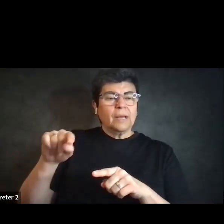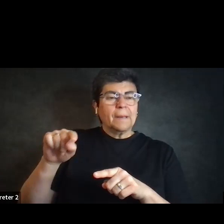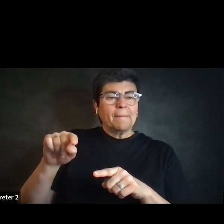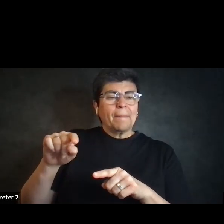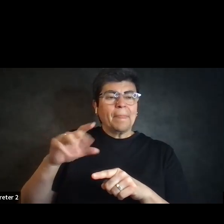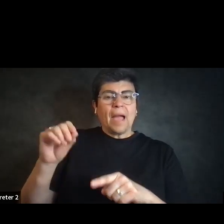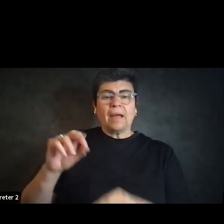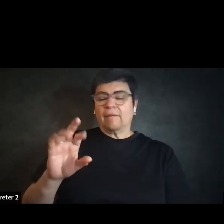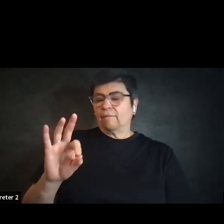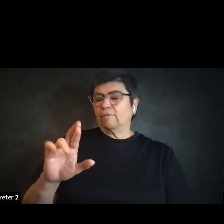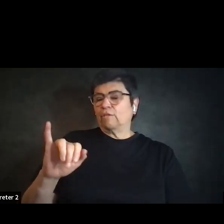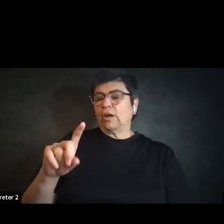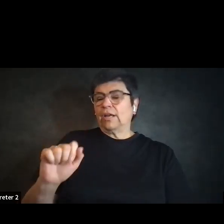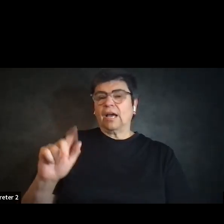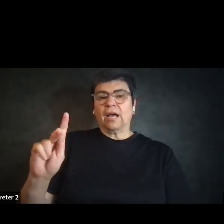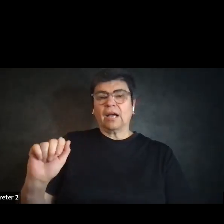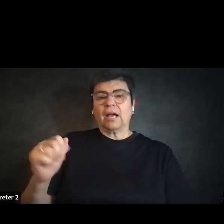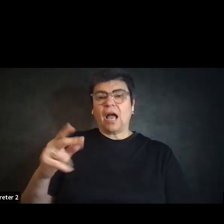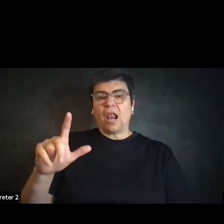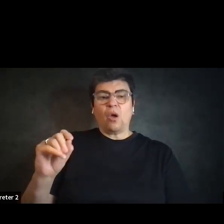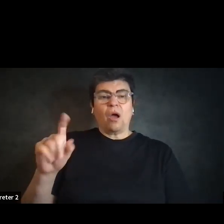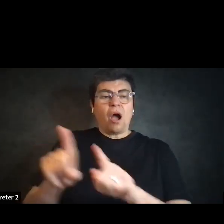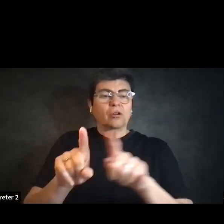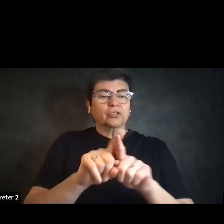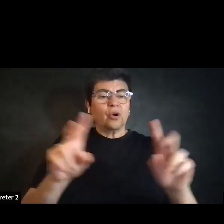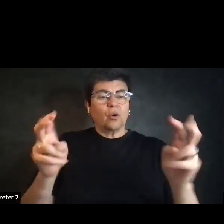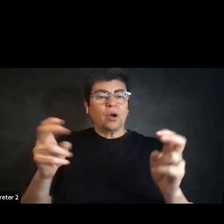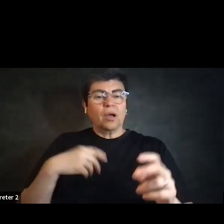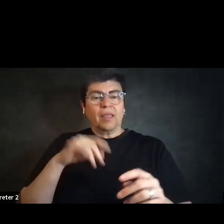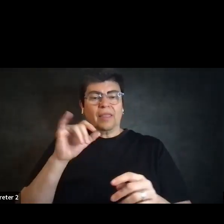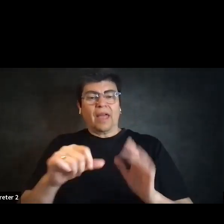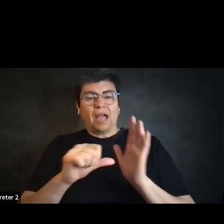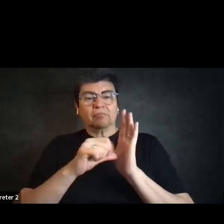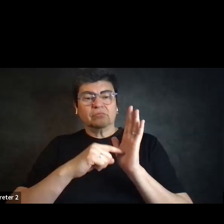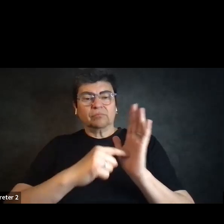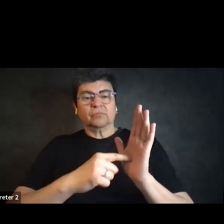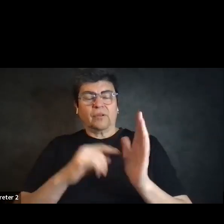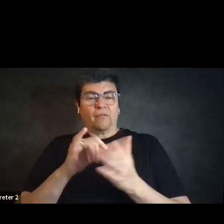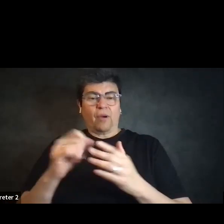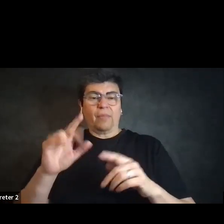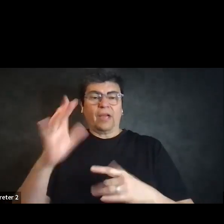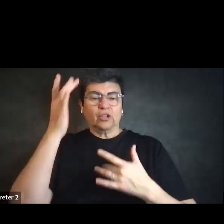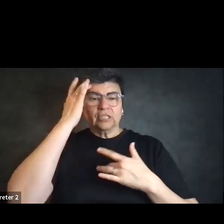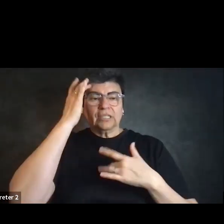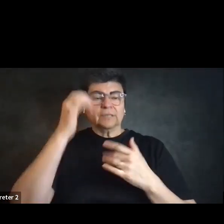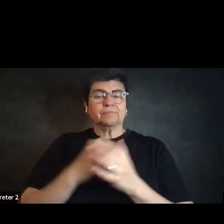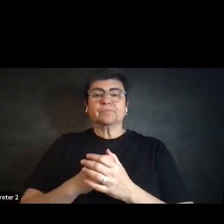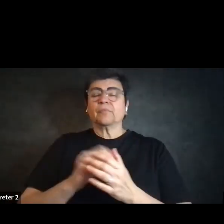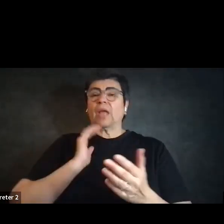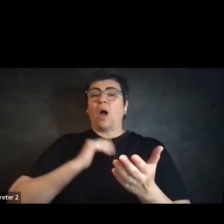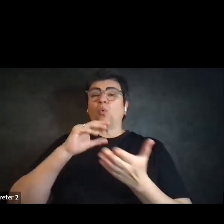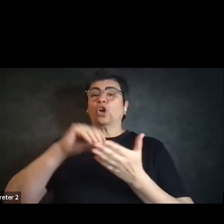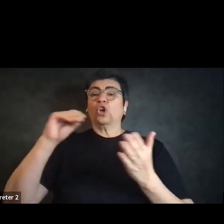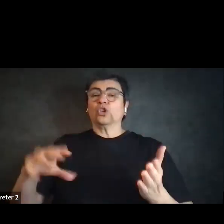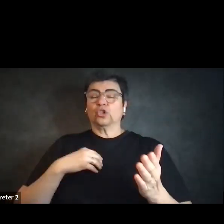Frida Kahlo, as well as the painting Ugly Duchess, which highlighted the Paget's disease. Our learners responded that they were able